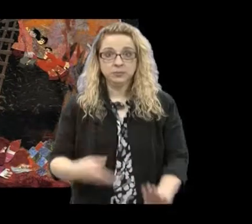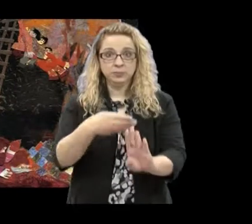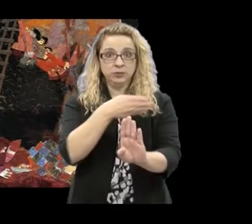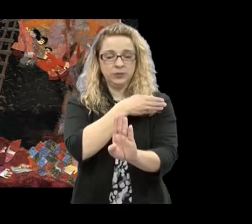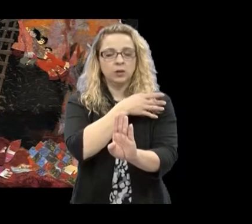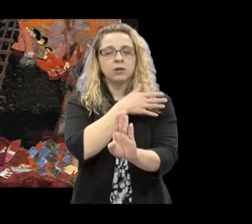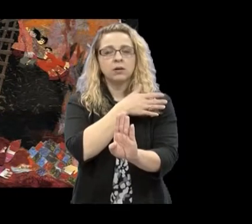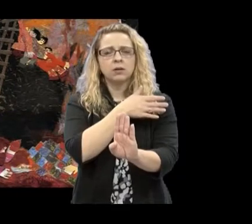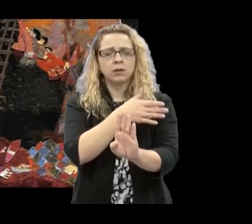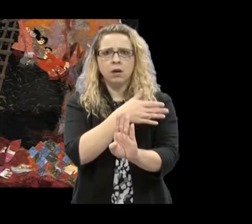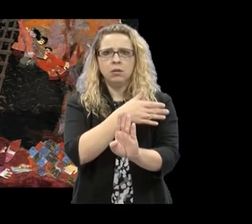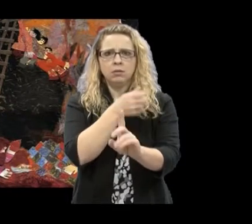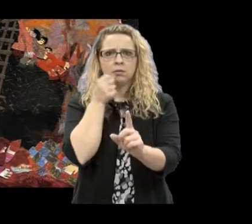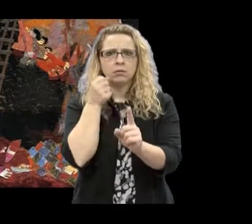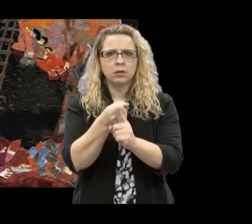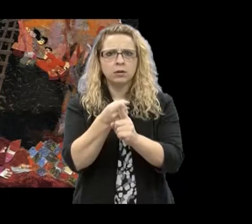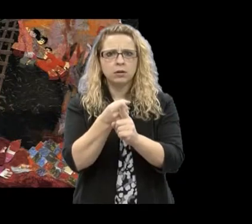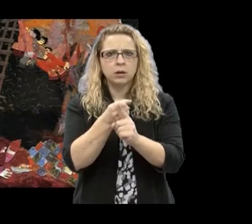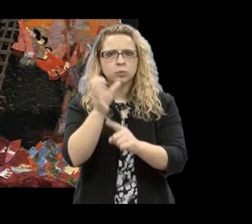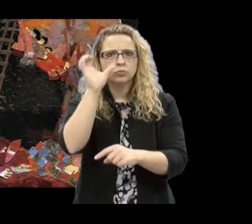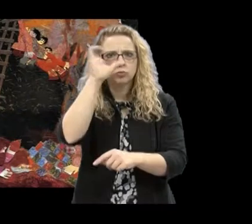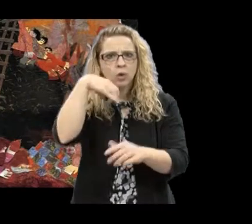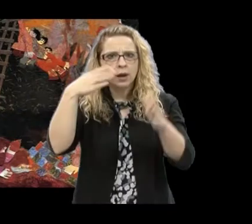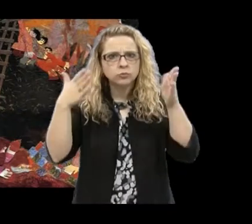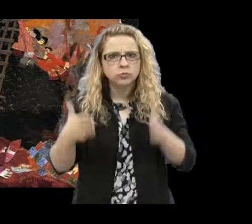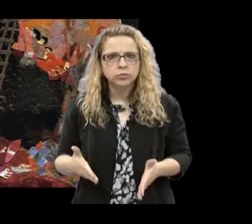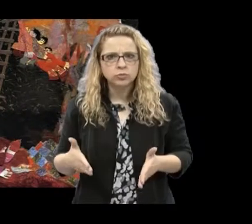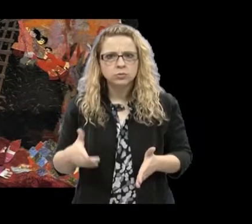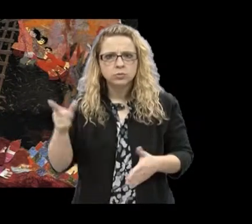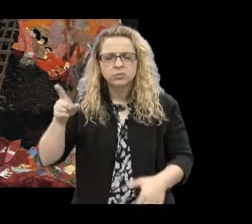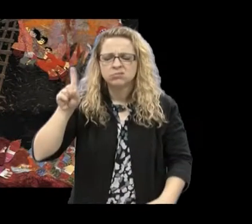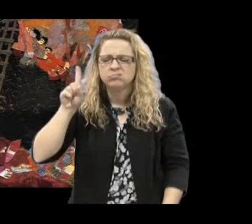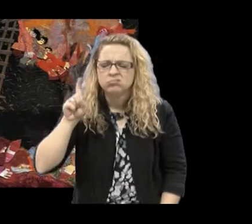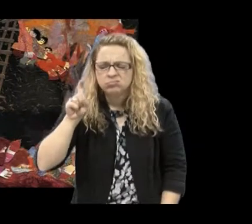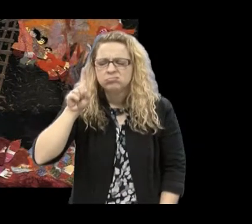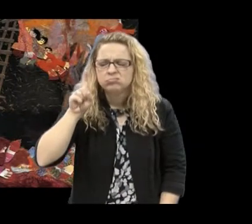That was before a stranger stumbled into our village.